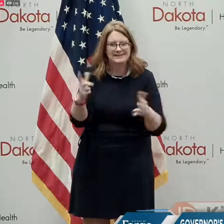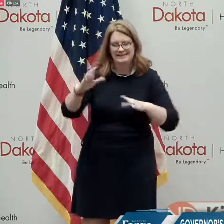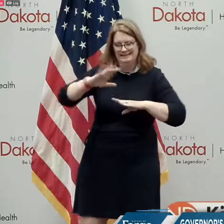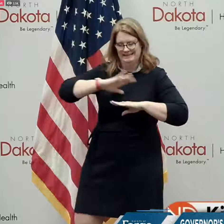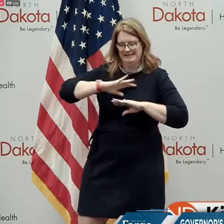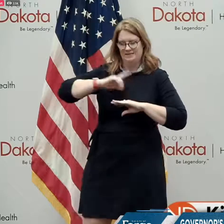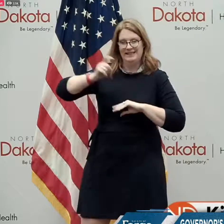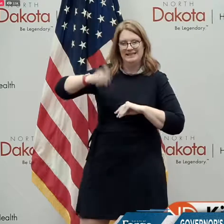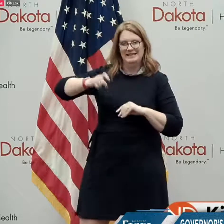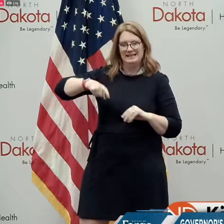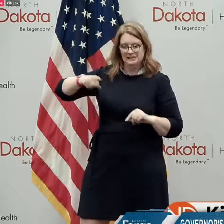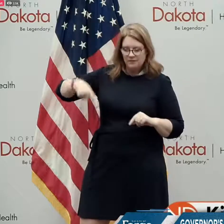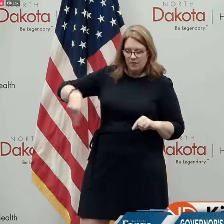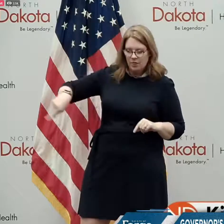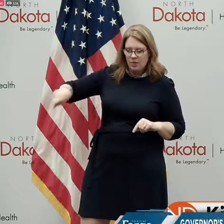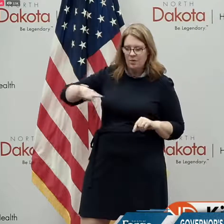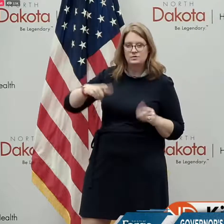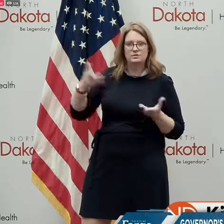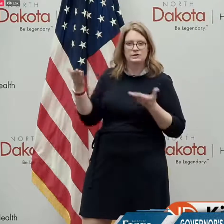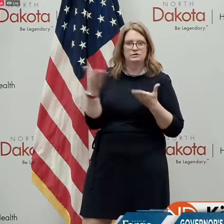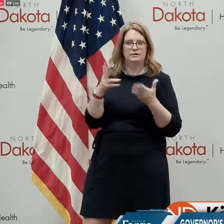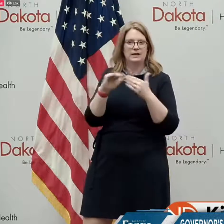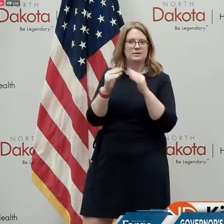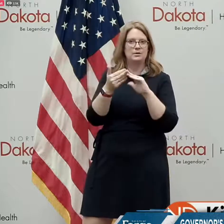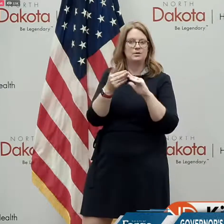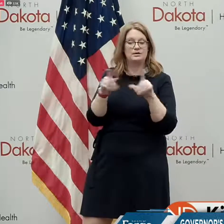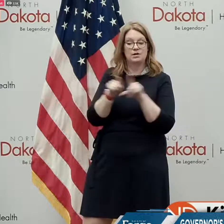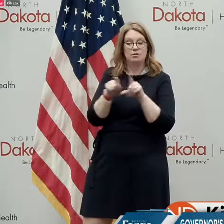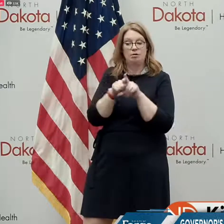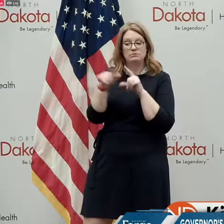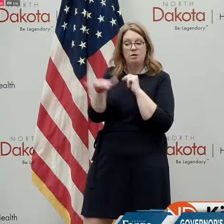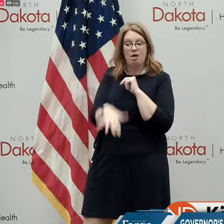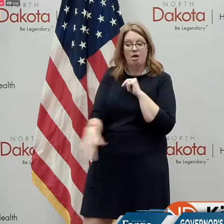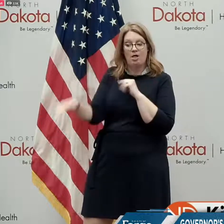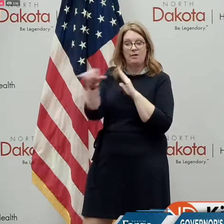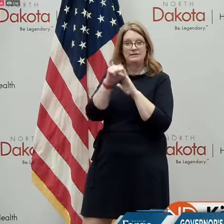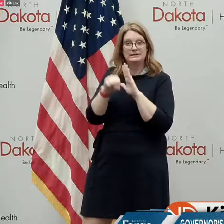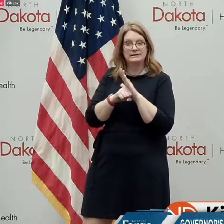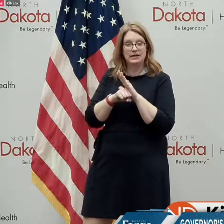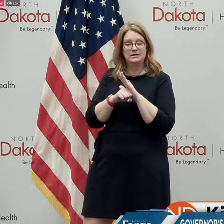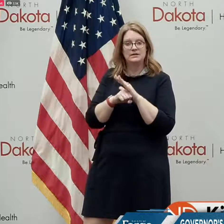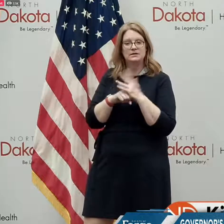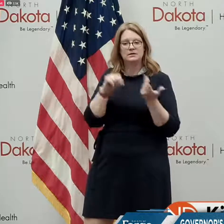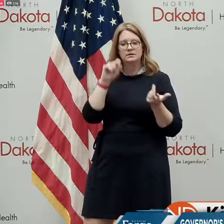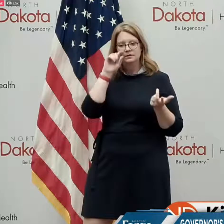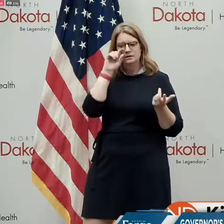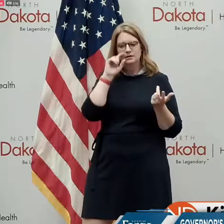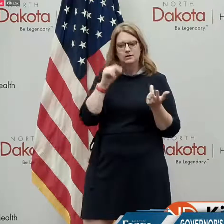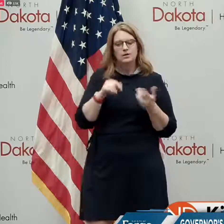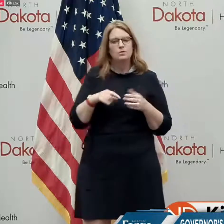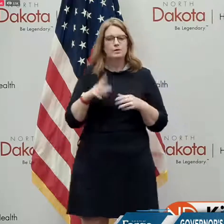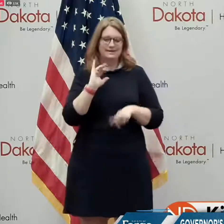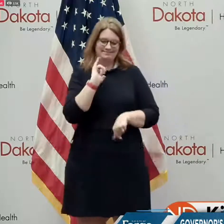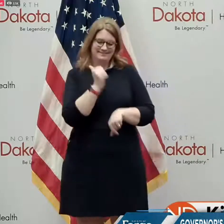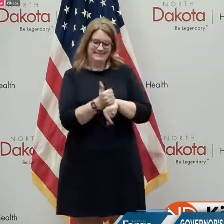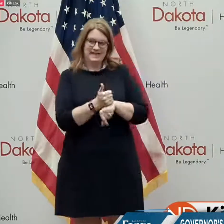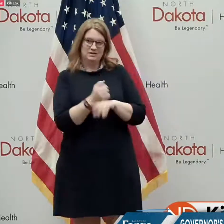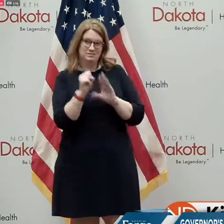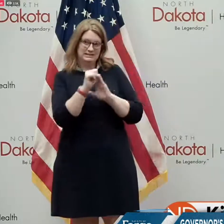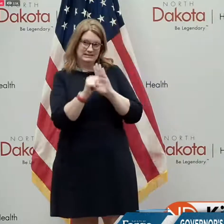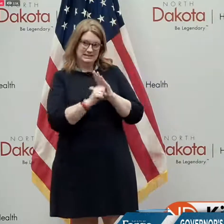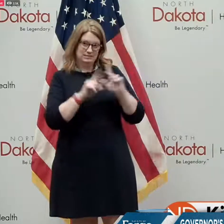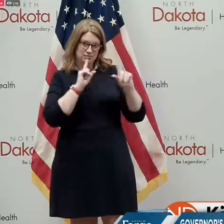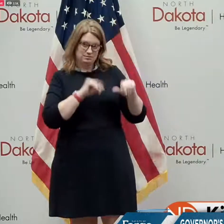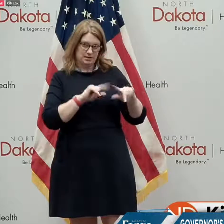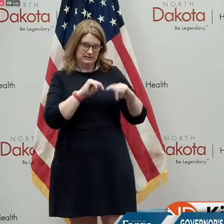we serve in our communities and across the state. We have created a state response team to meet those